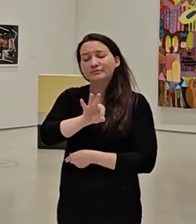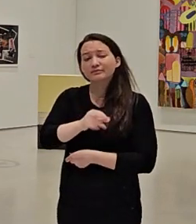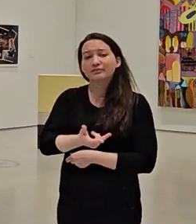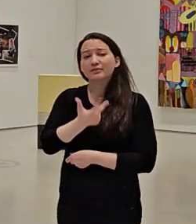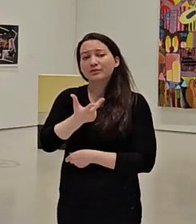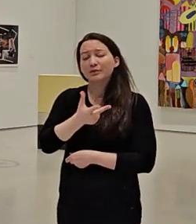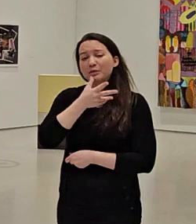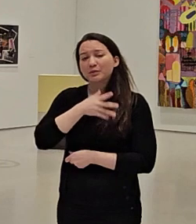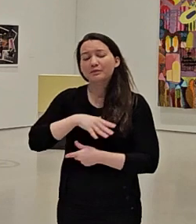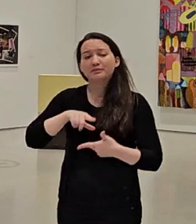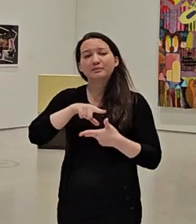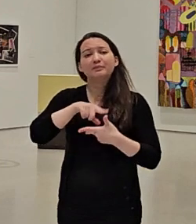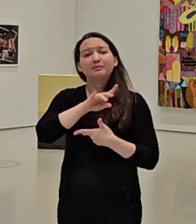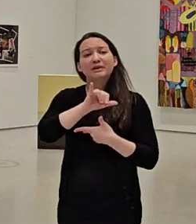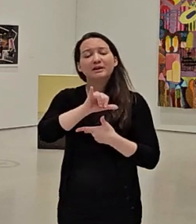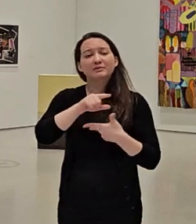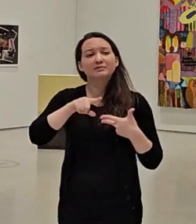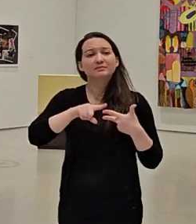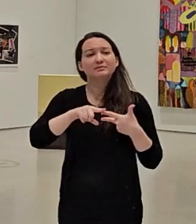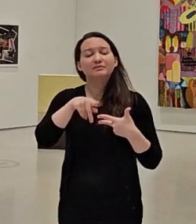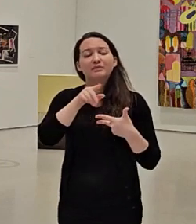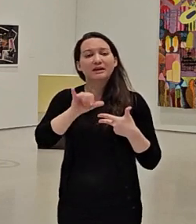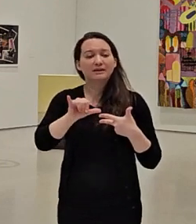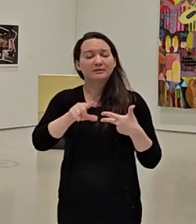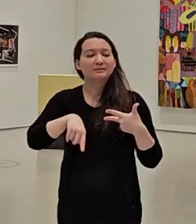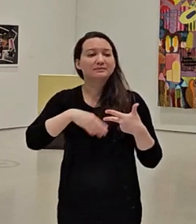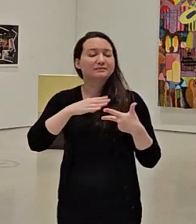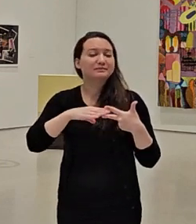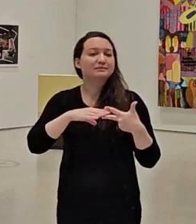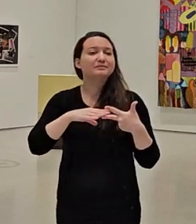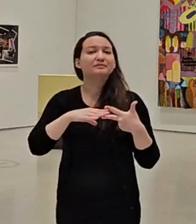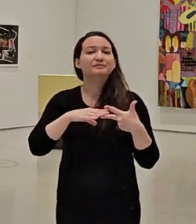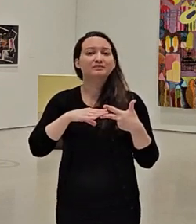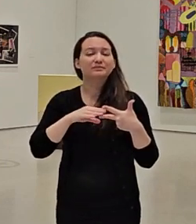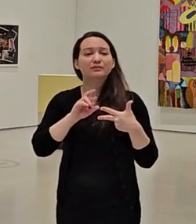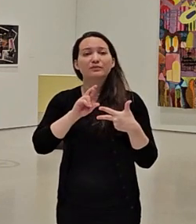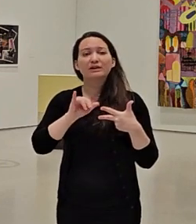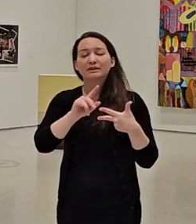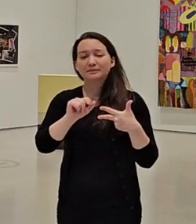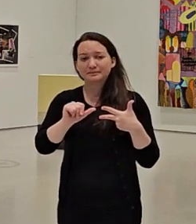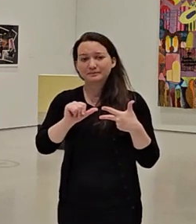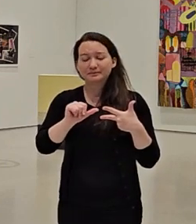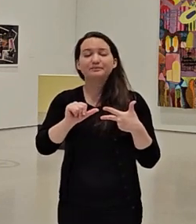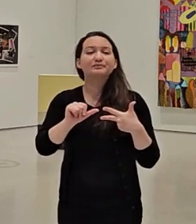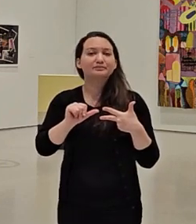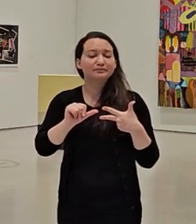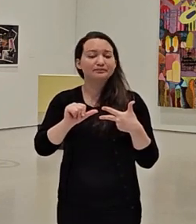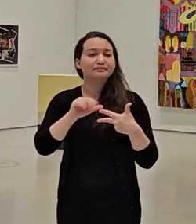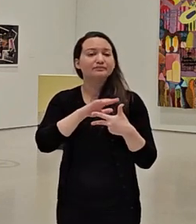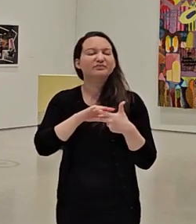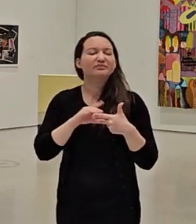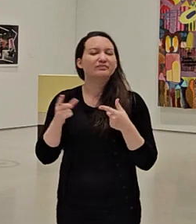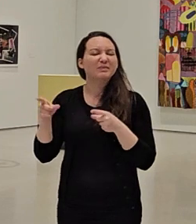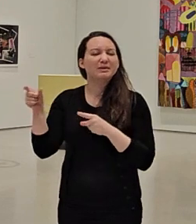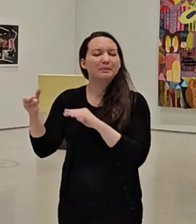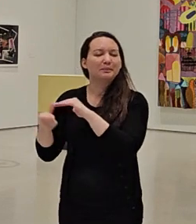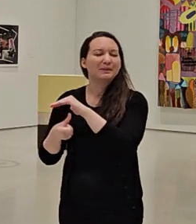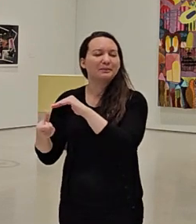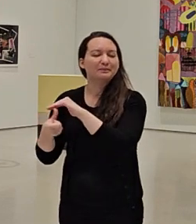women, Betty Pollock Rao, Peggy Frank Crawford, and Rita Rentschler Cushman, in the basement of the Cincinnati